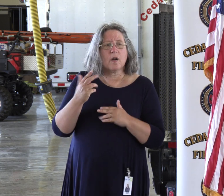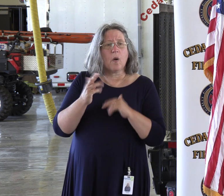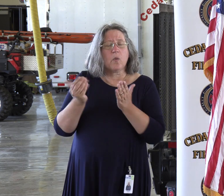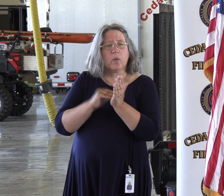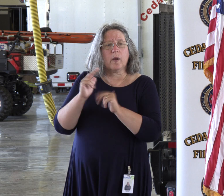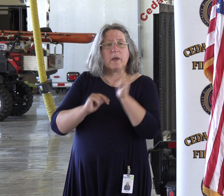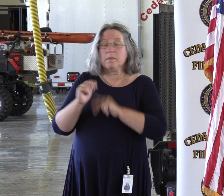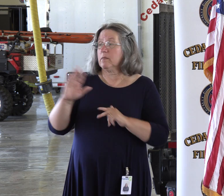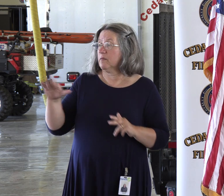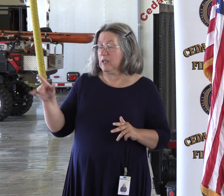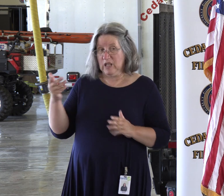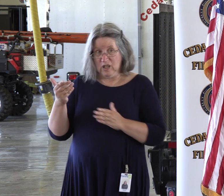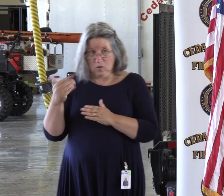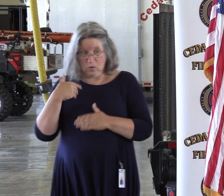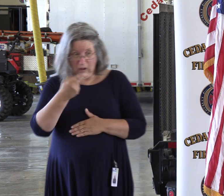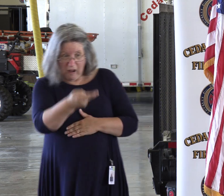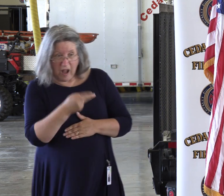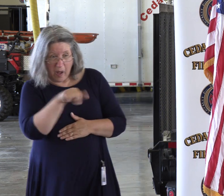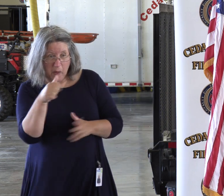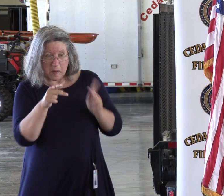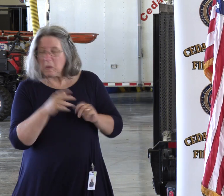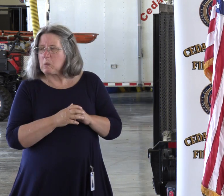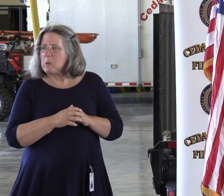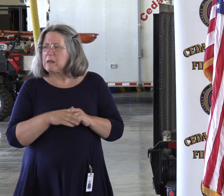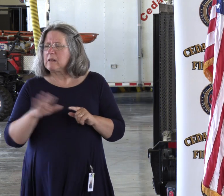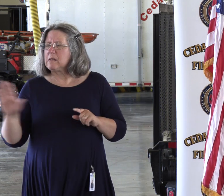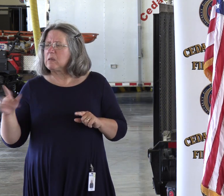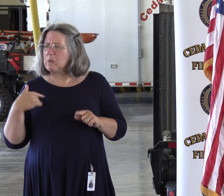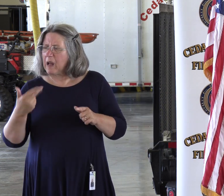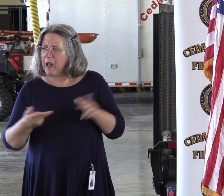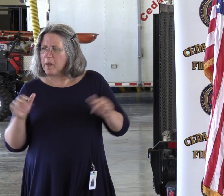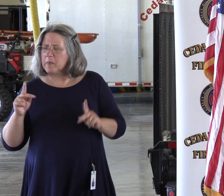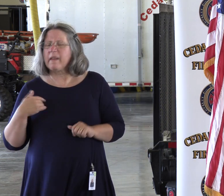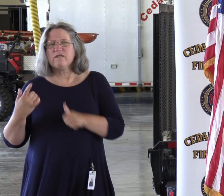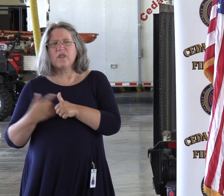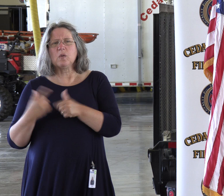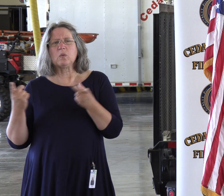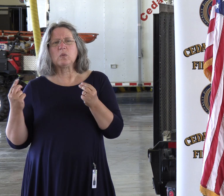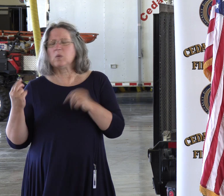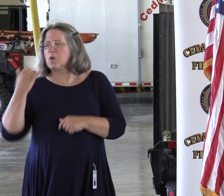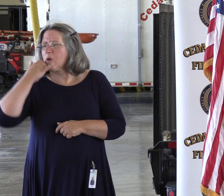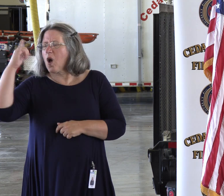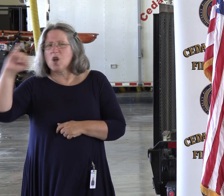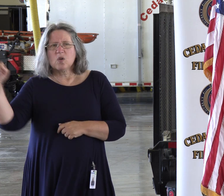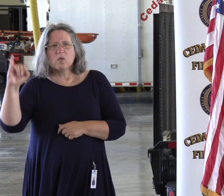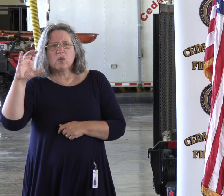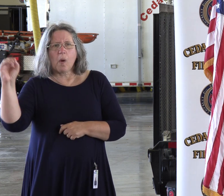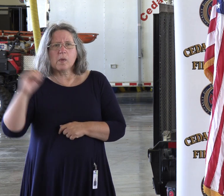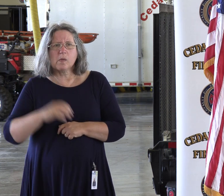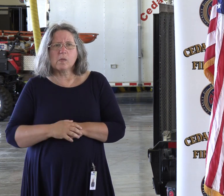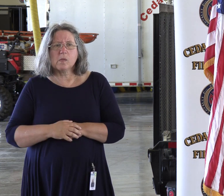Before hiring any contractor, we urge you to call your insurance company. There's no need to rush into